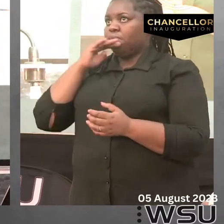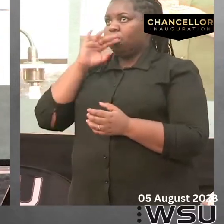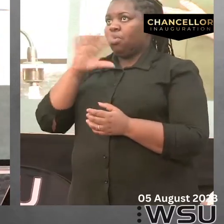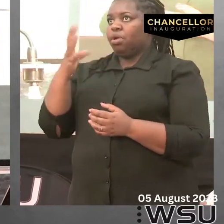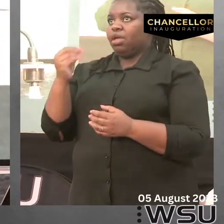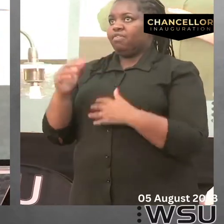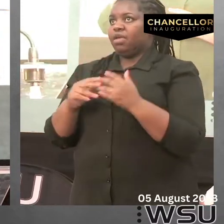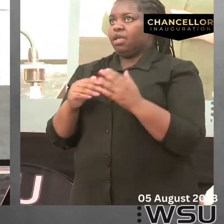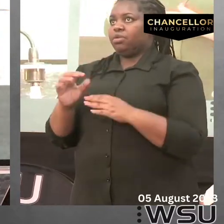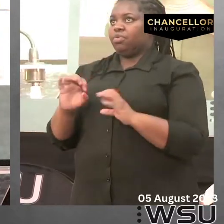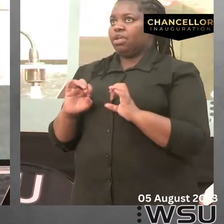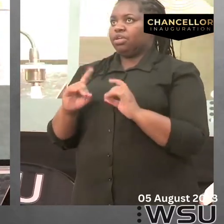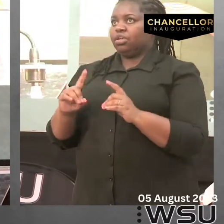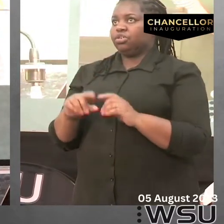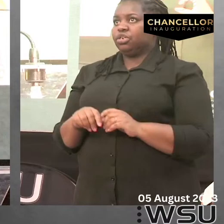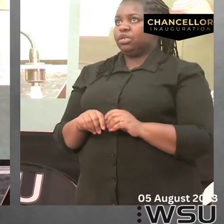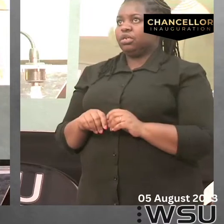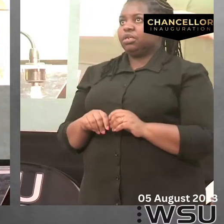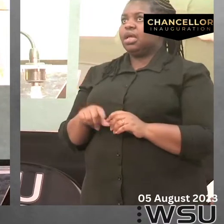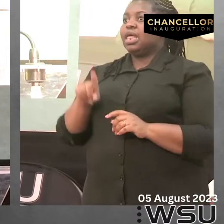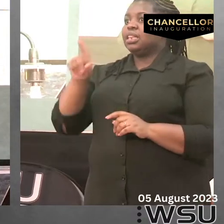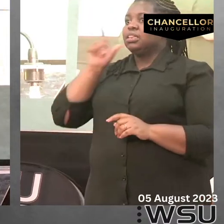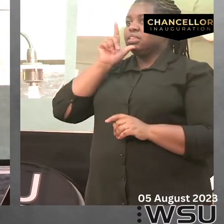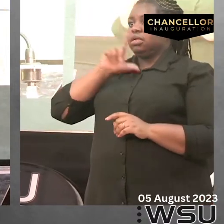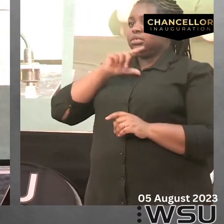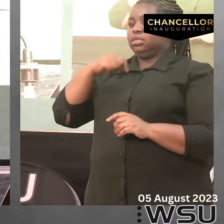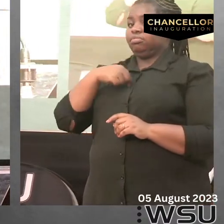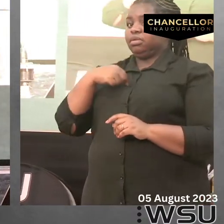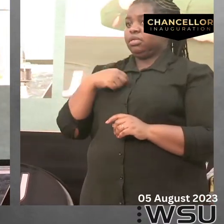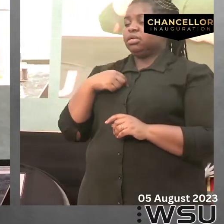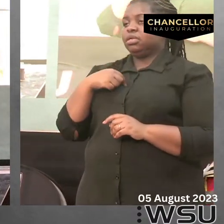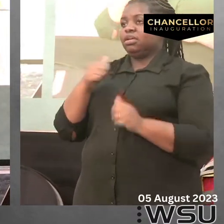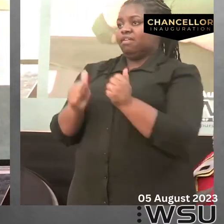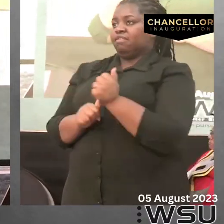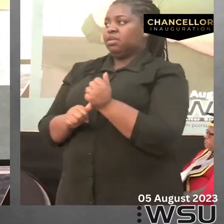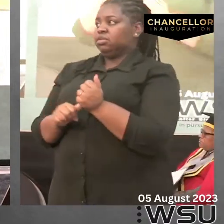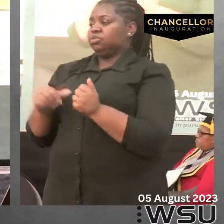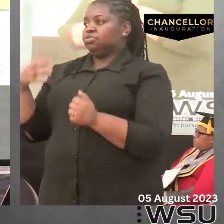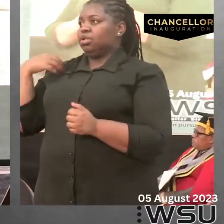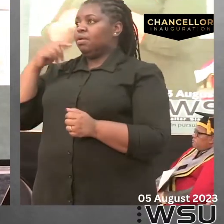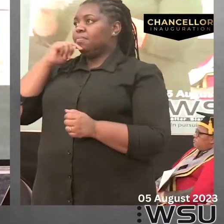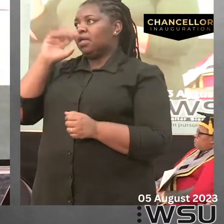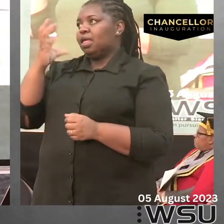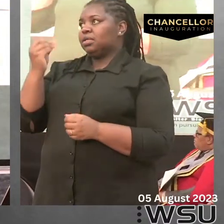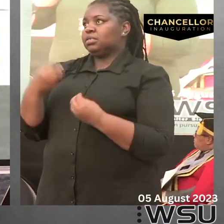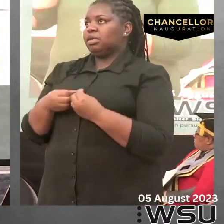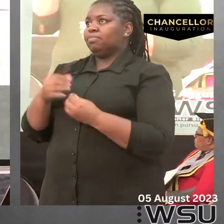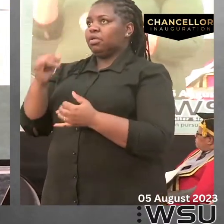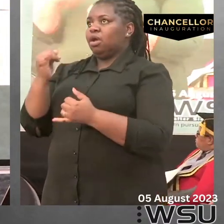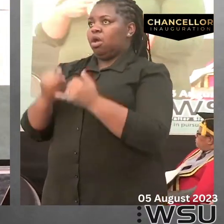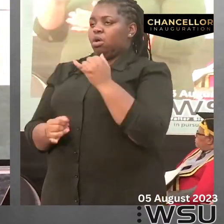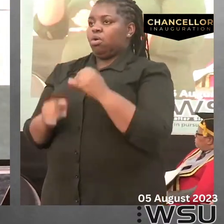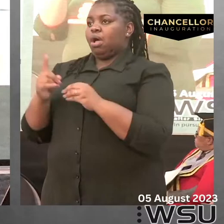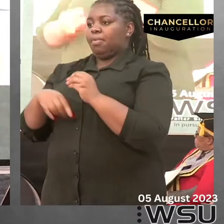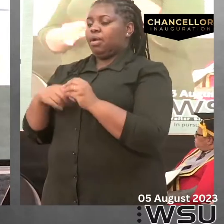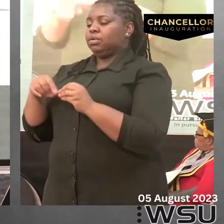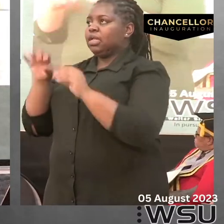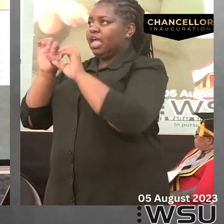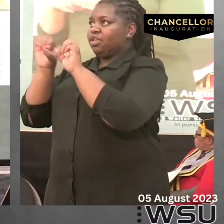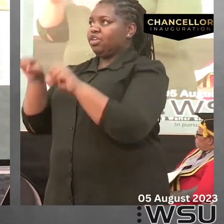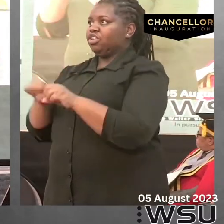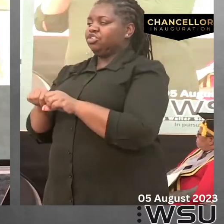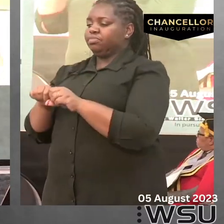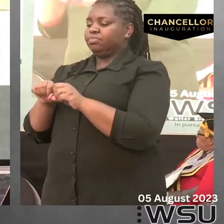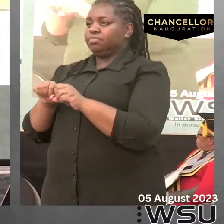education. That says to me, VC, there's something really wrong with our education system